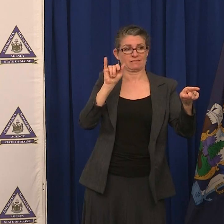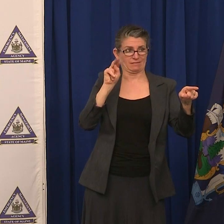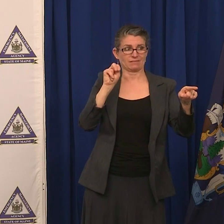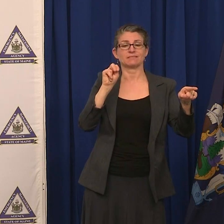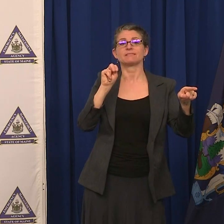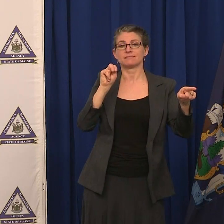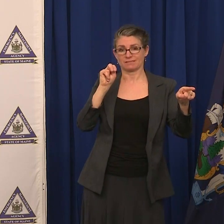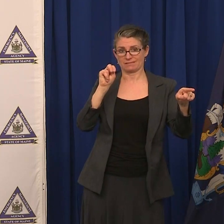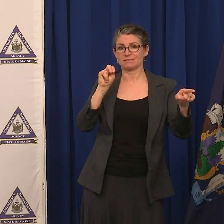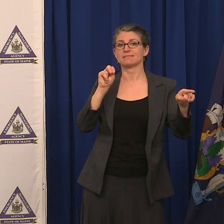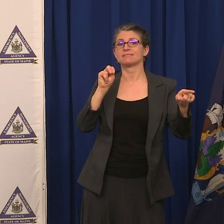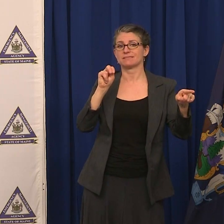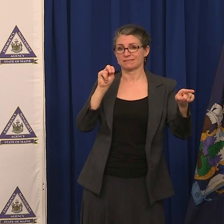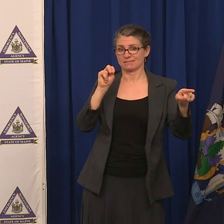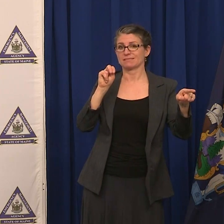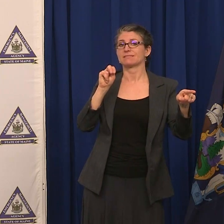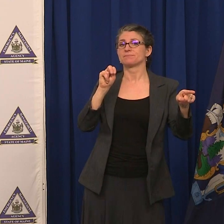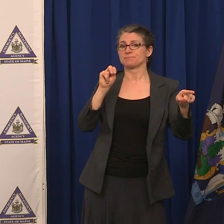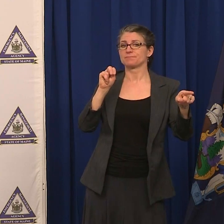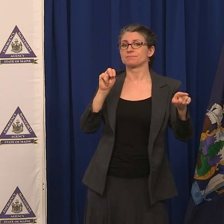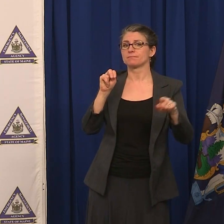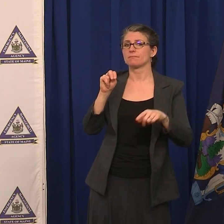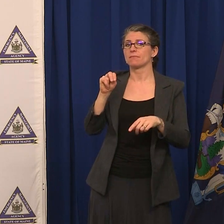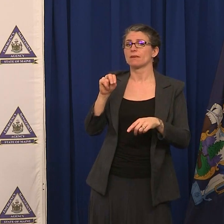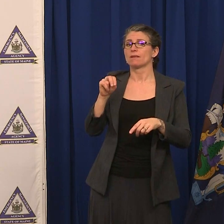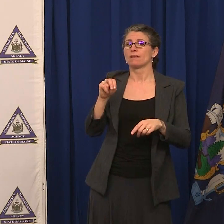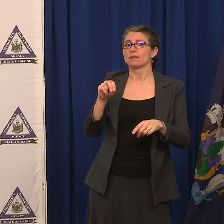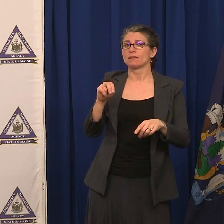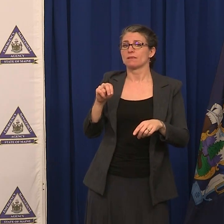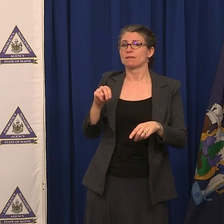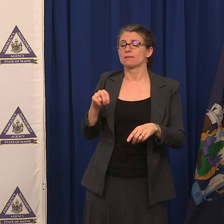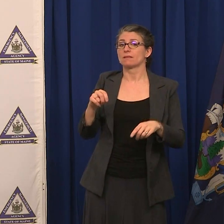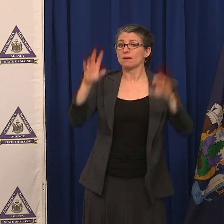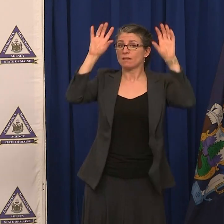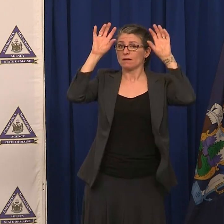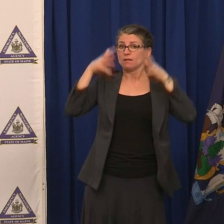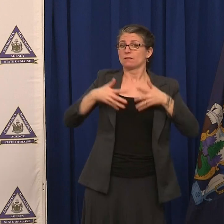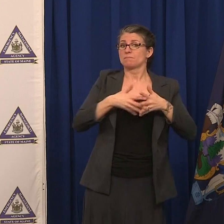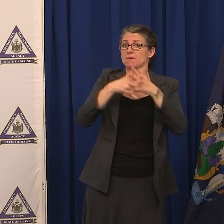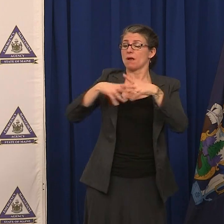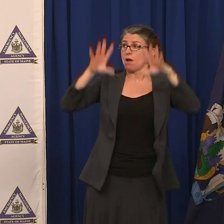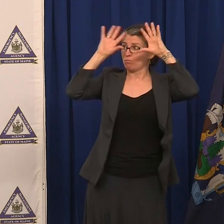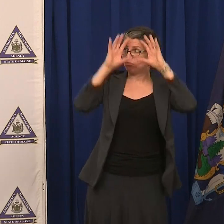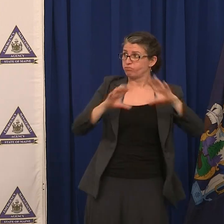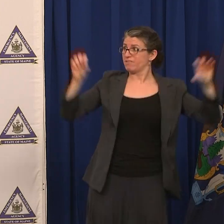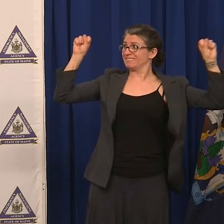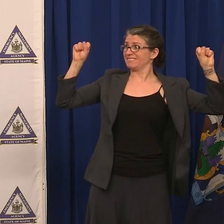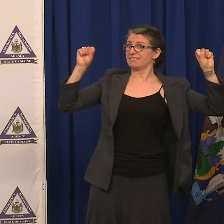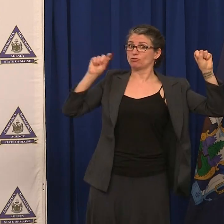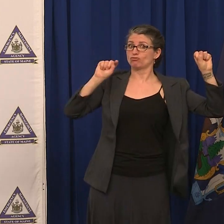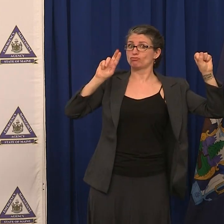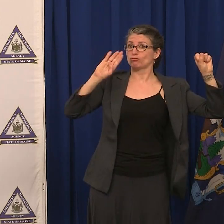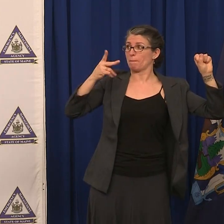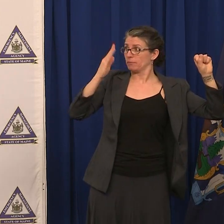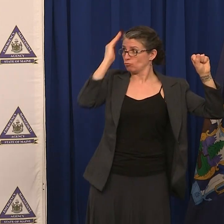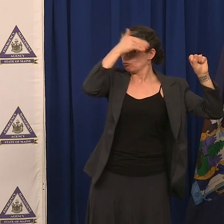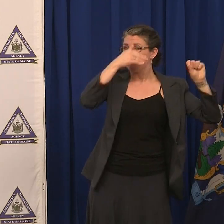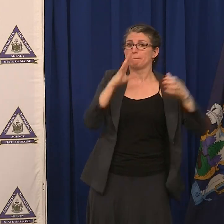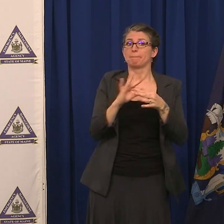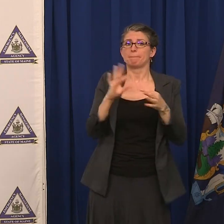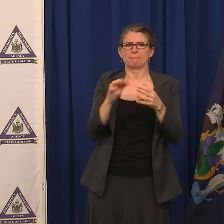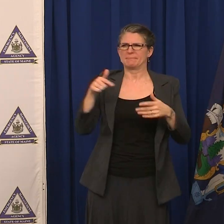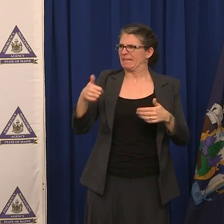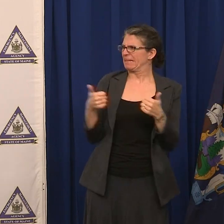as a game changer yesterday. Are you prepared to go that far? What else do you know? Yeah. So it's a big step